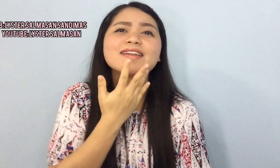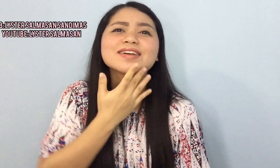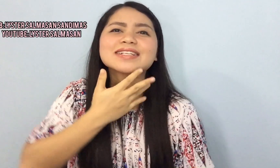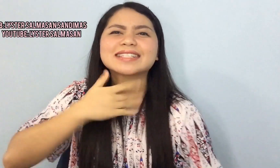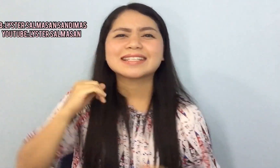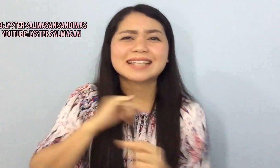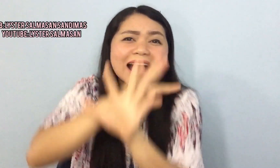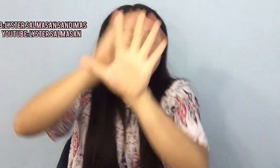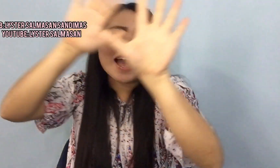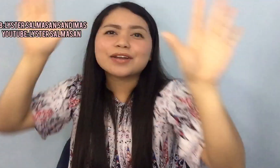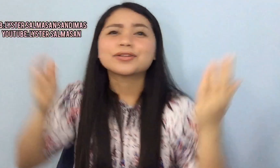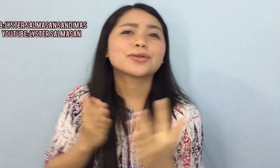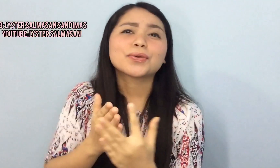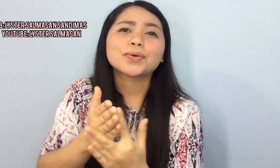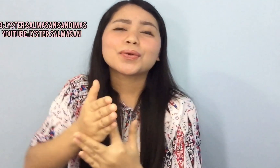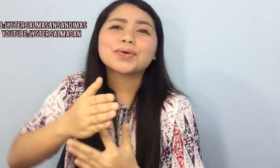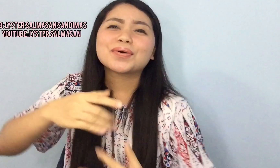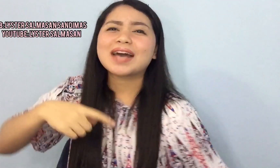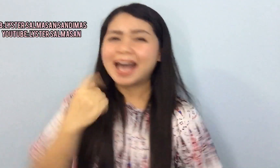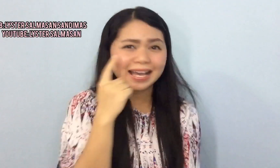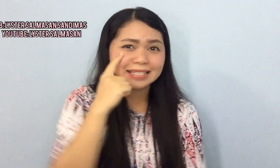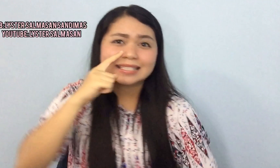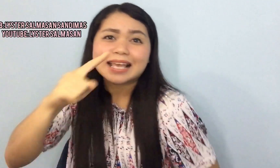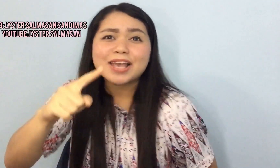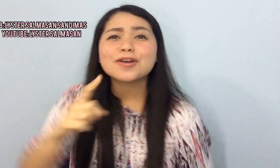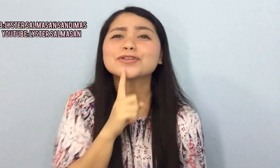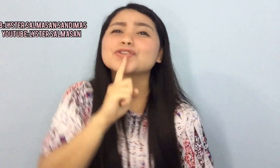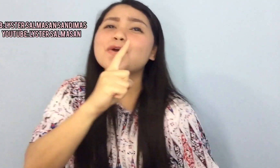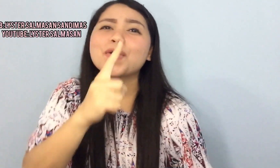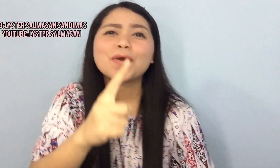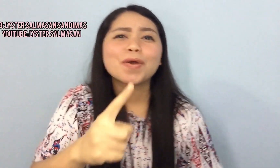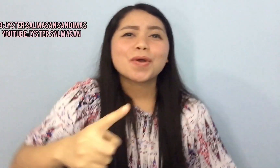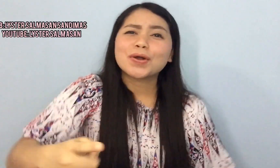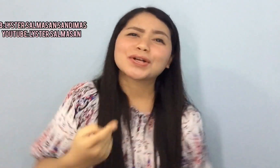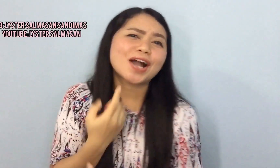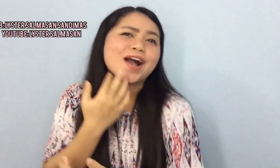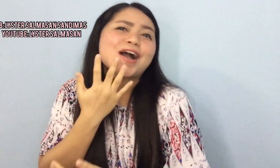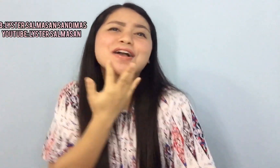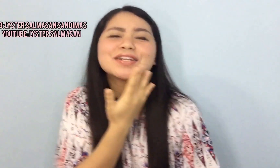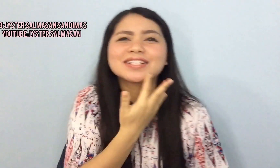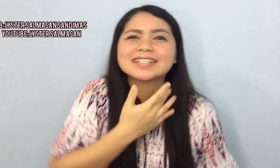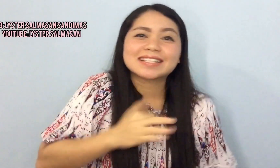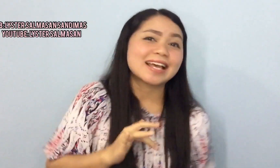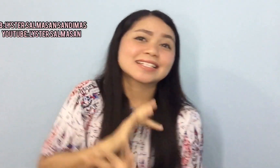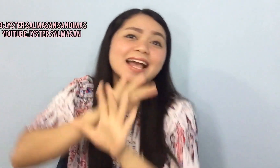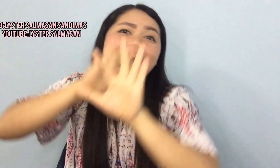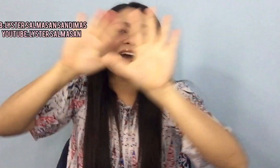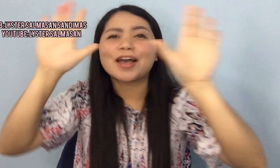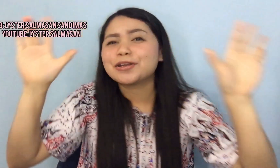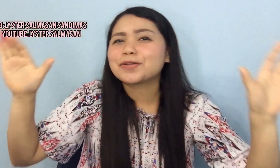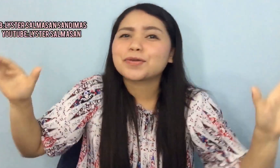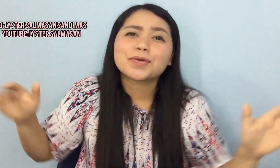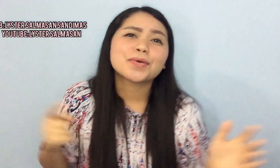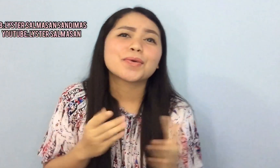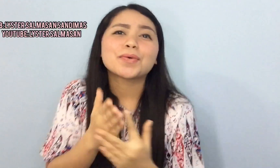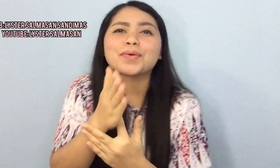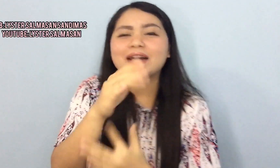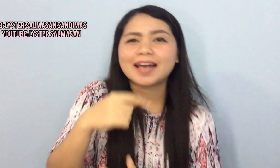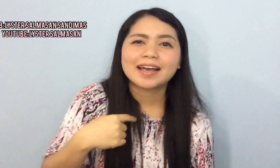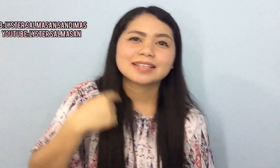colors shining through. I see your true colors shining through.